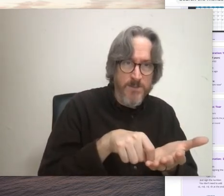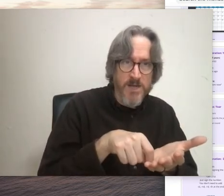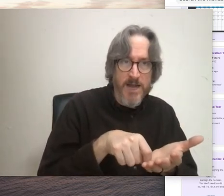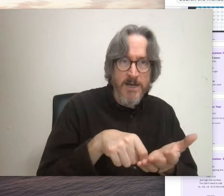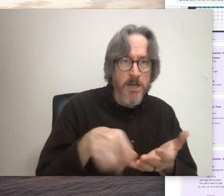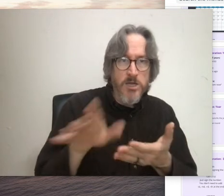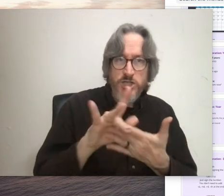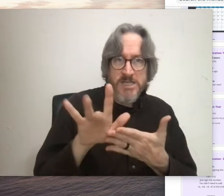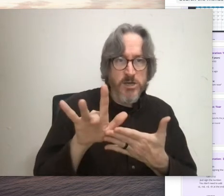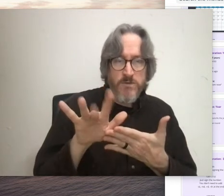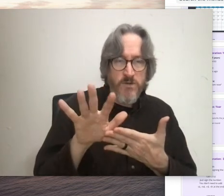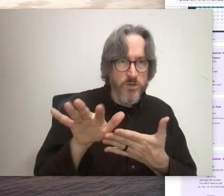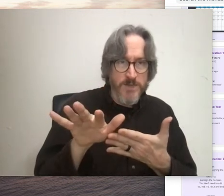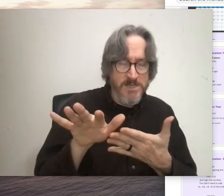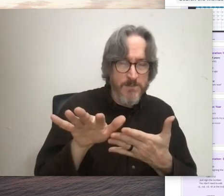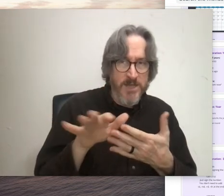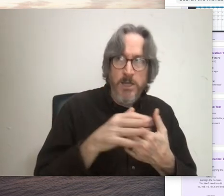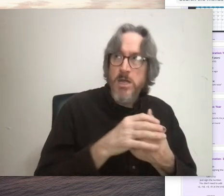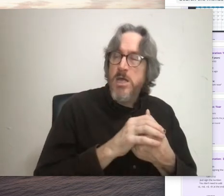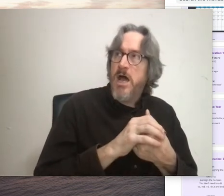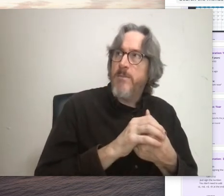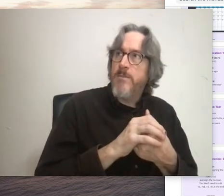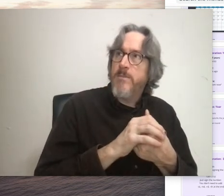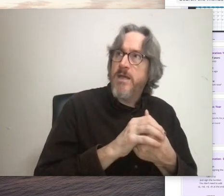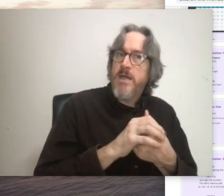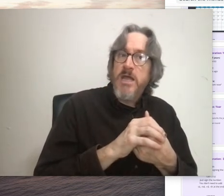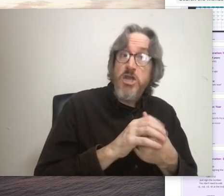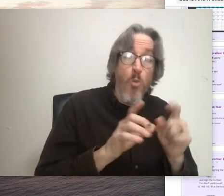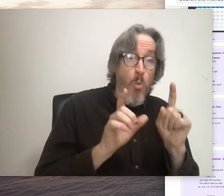form of some kind. She's on her phone doing something.